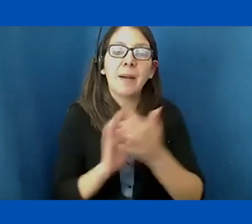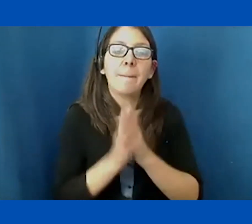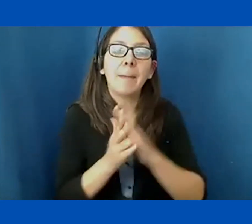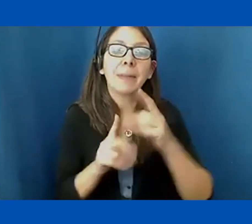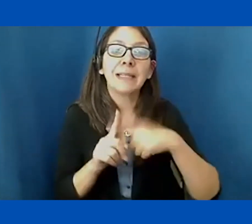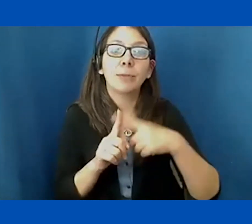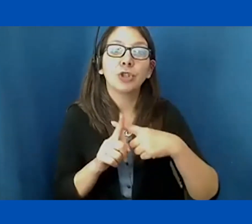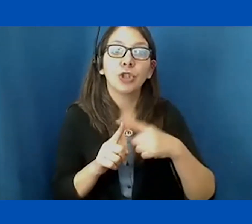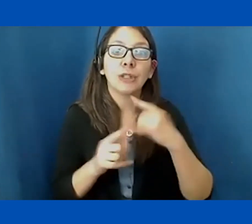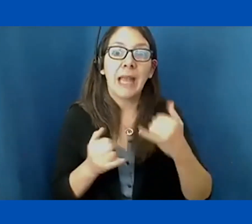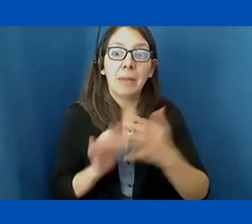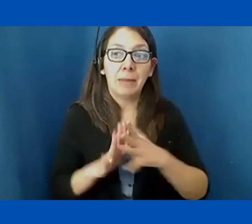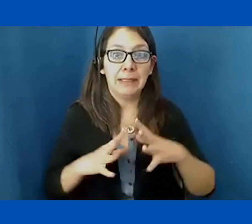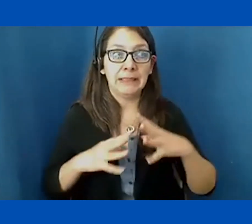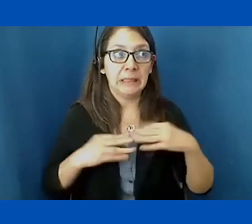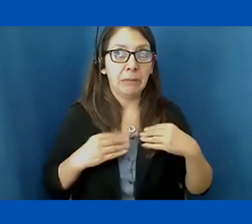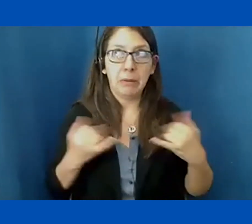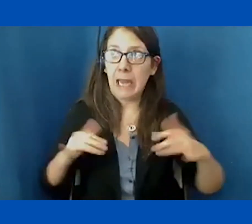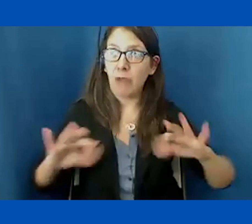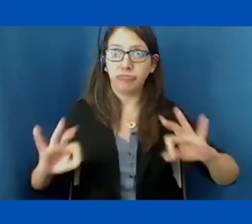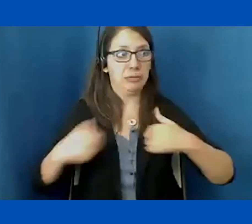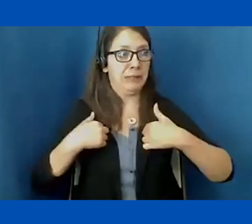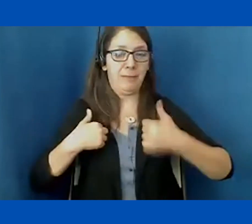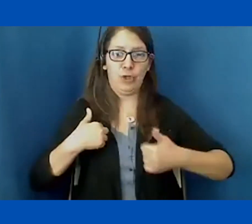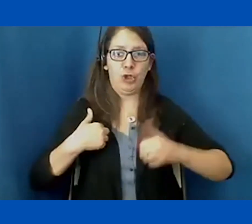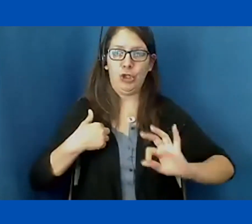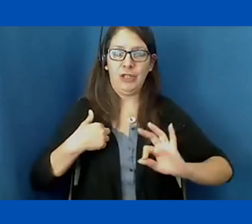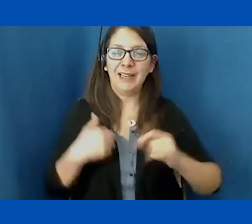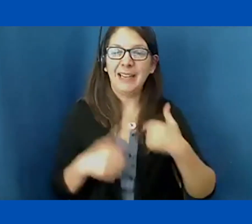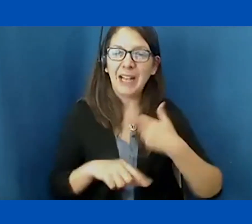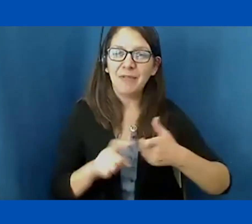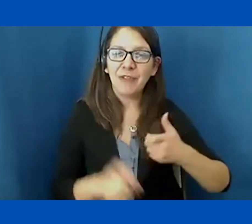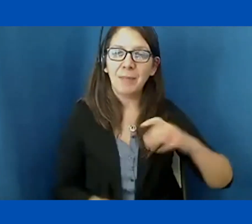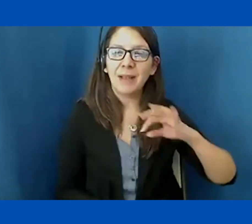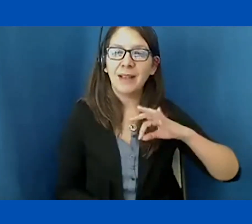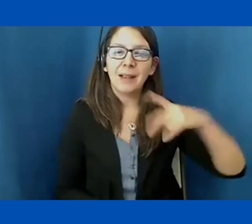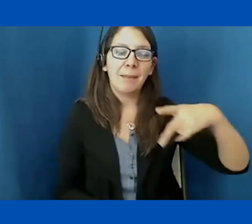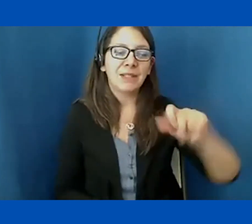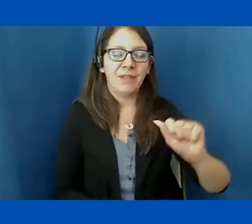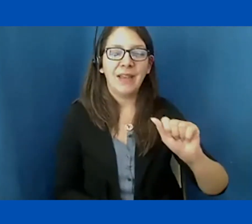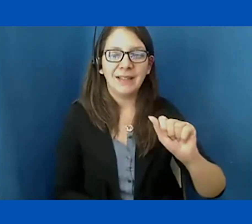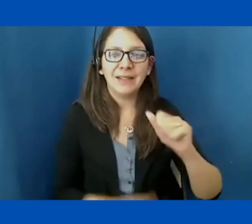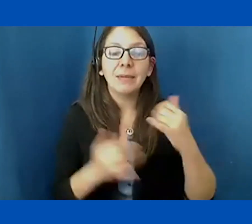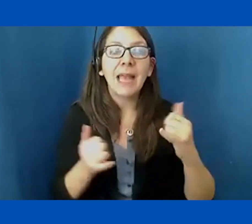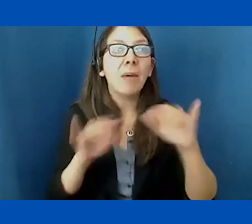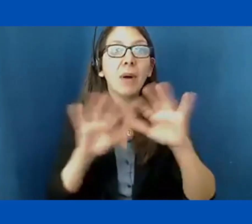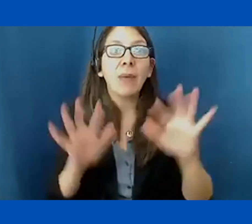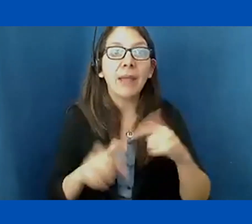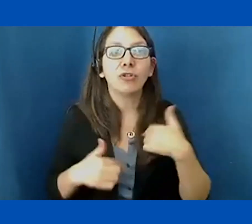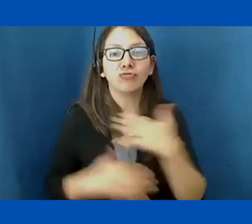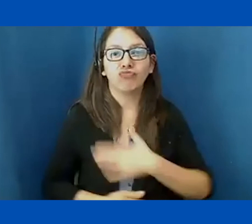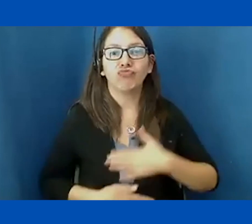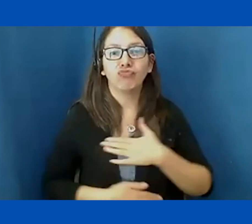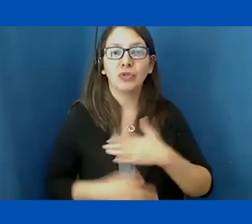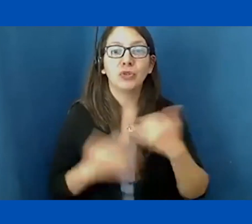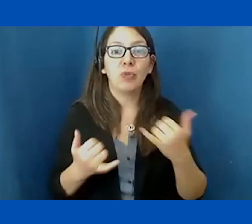acceptable. I'm from Pennsylvania, so so we're now starting to get to a weather that I enjoy. So right now is my